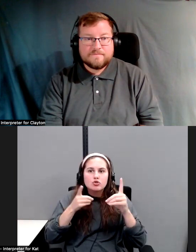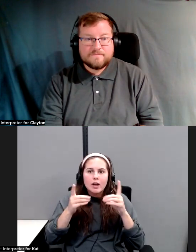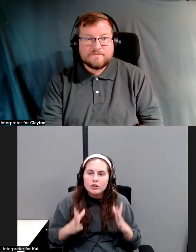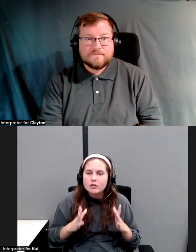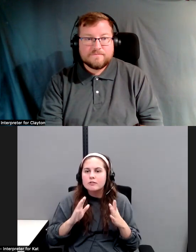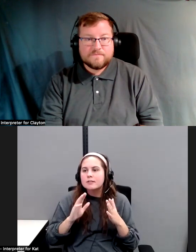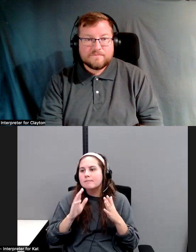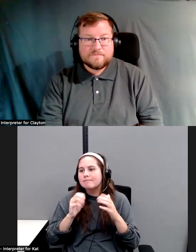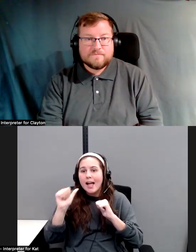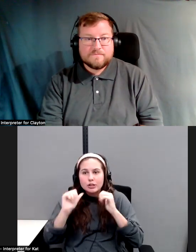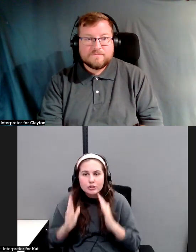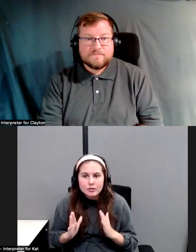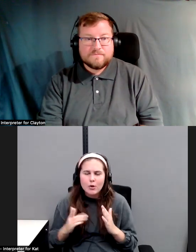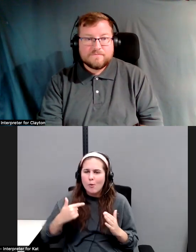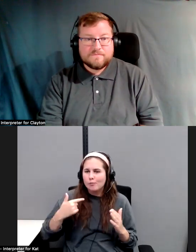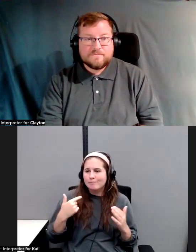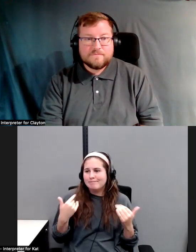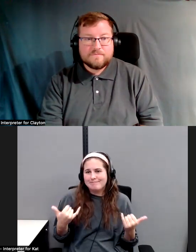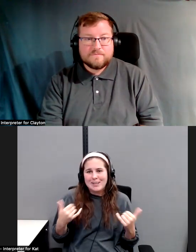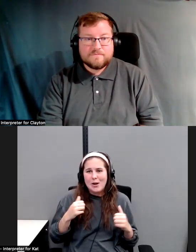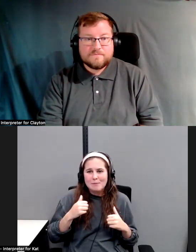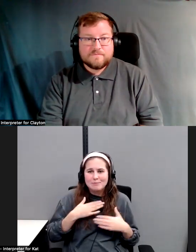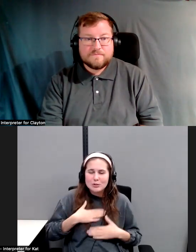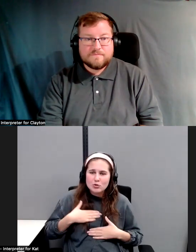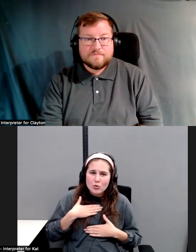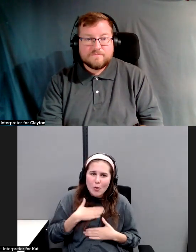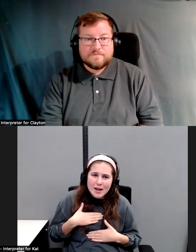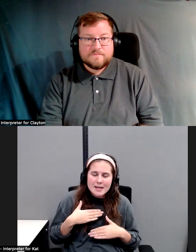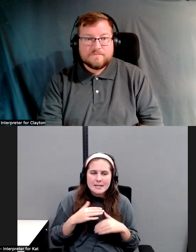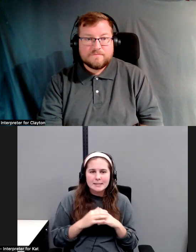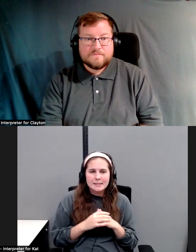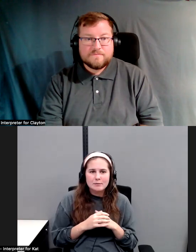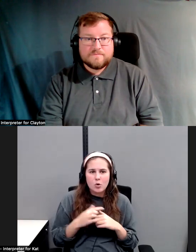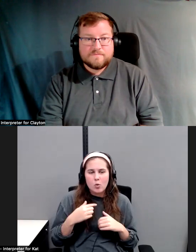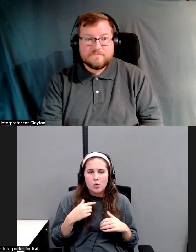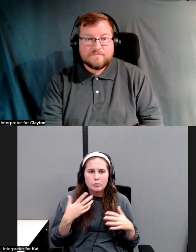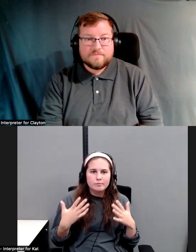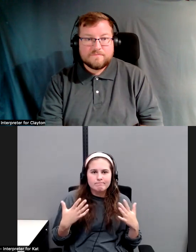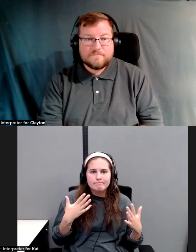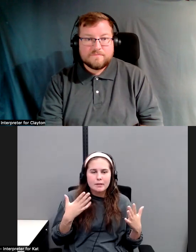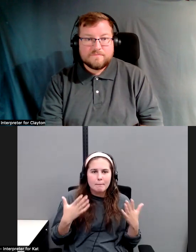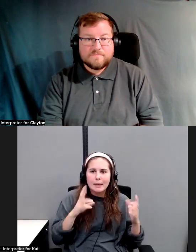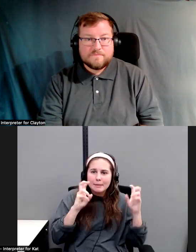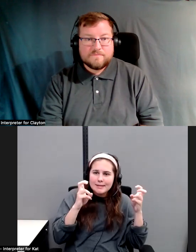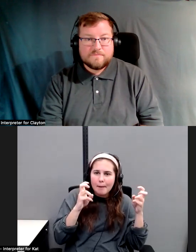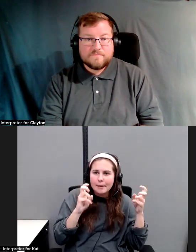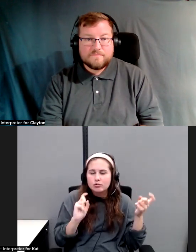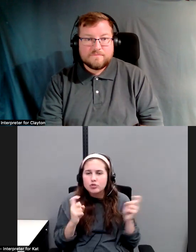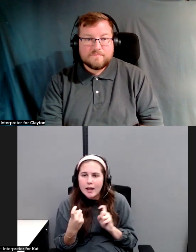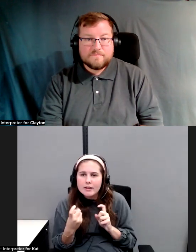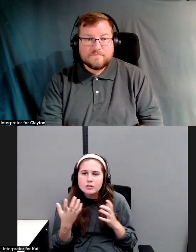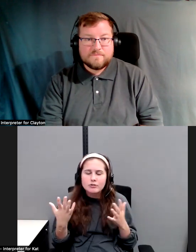it. I'm trying to switch my shift on the podcasting channel and how do I